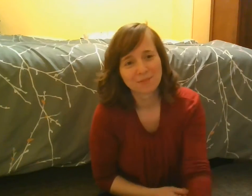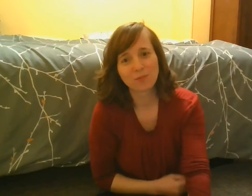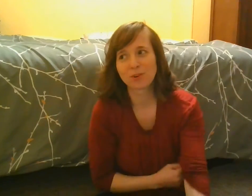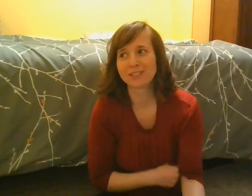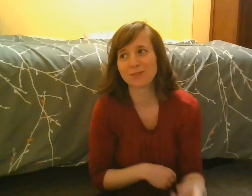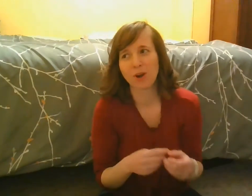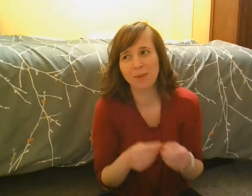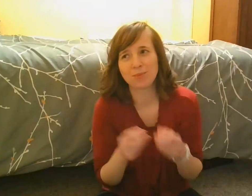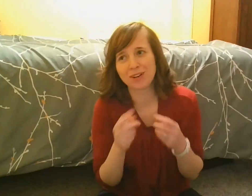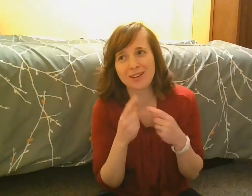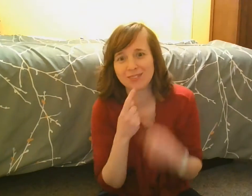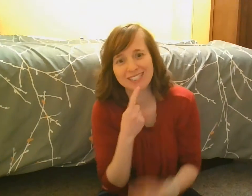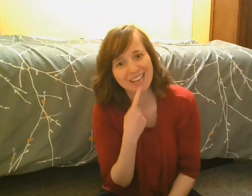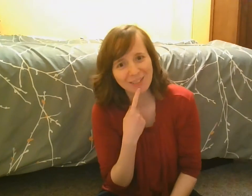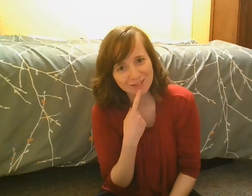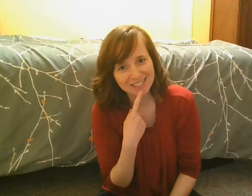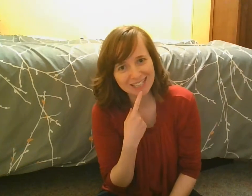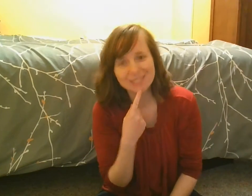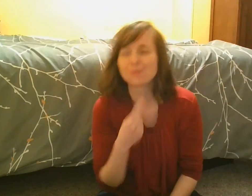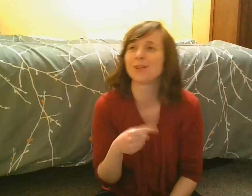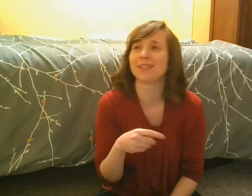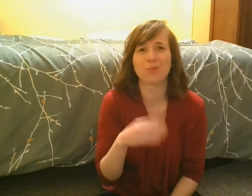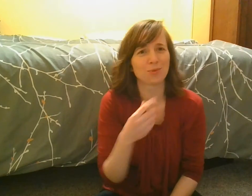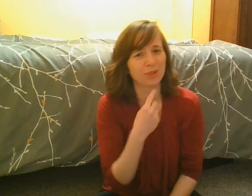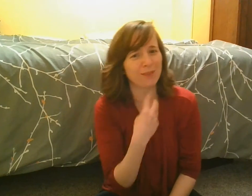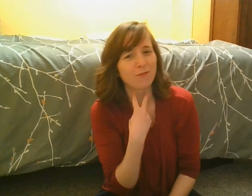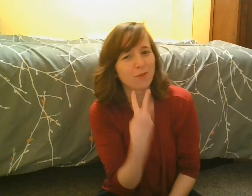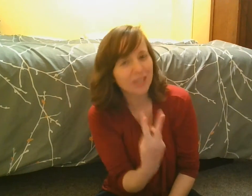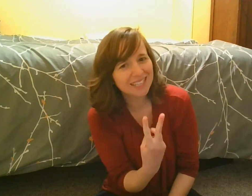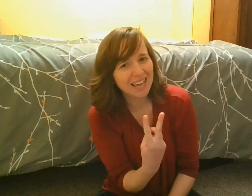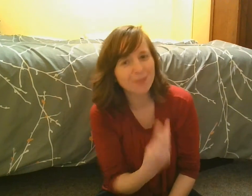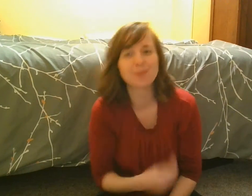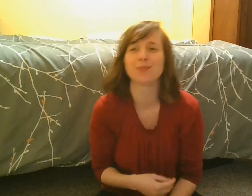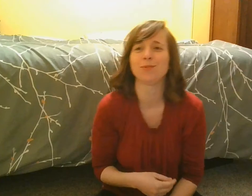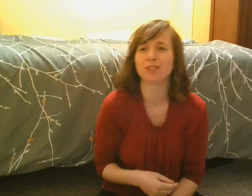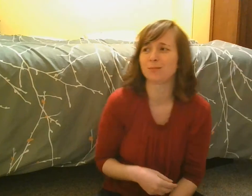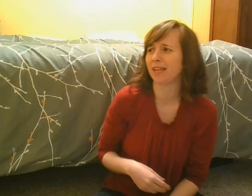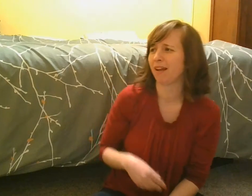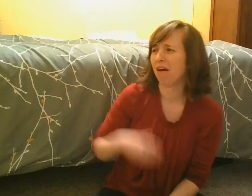Of course, you probably wouldn't even say those things, but you wouldn't really voice that, but you would just be like,